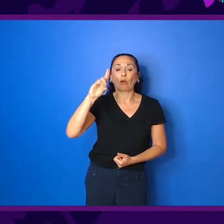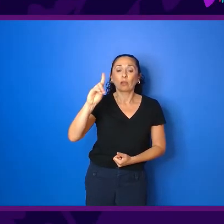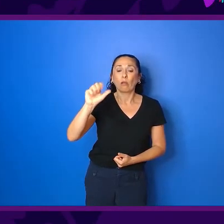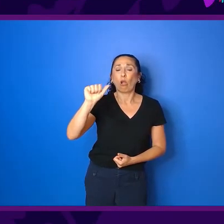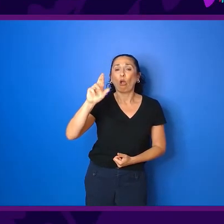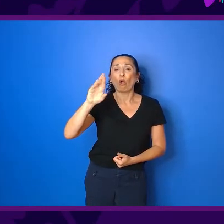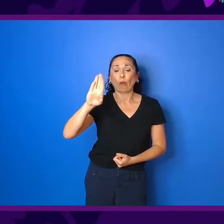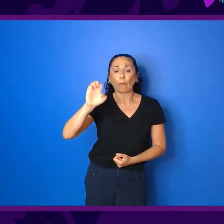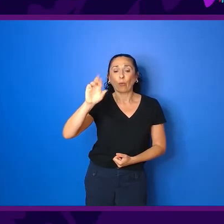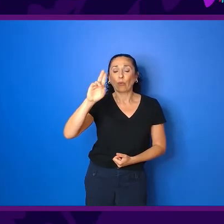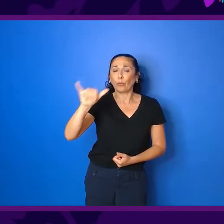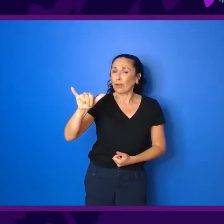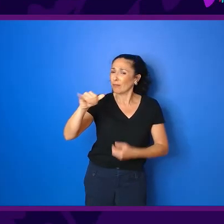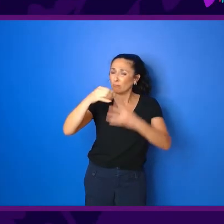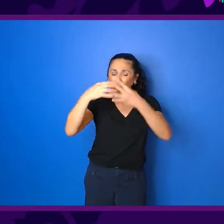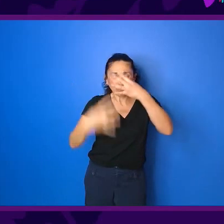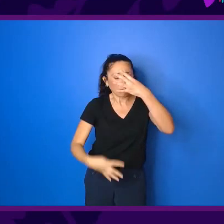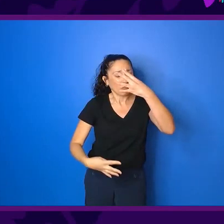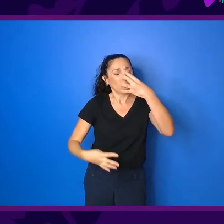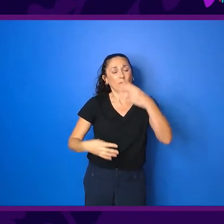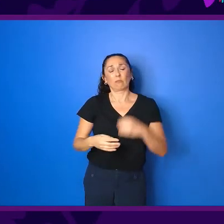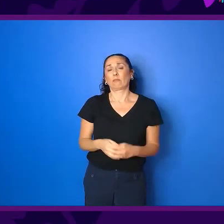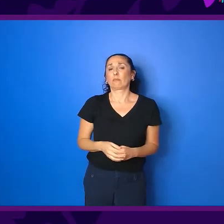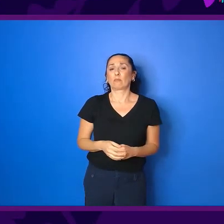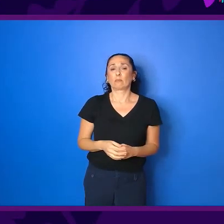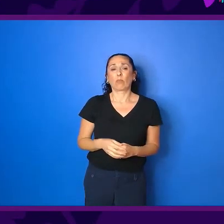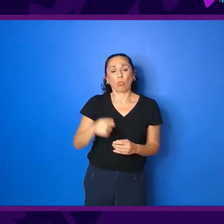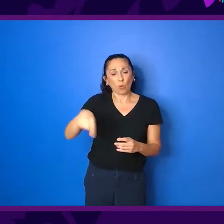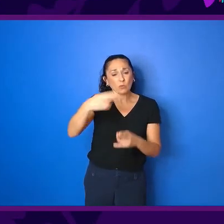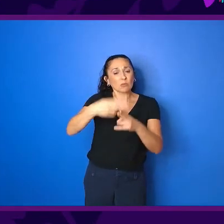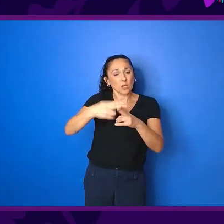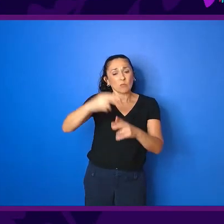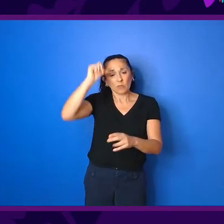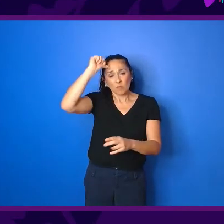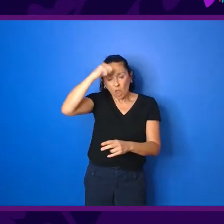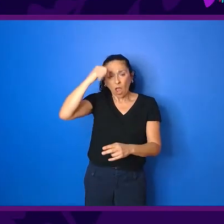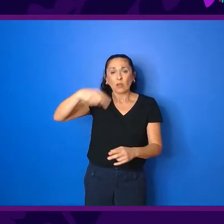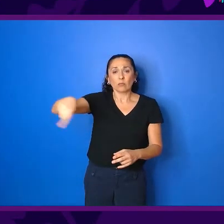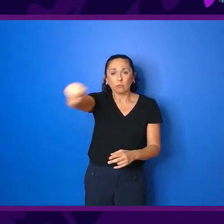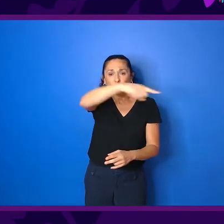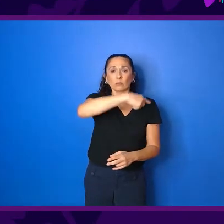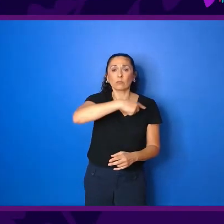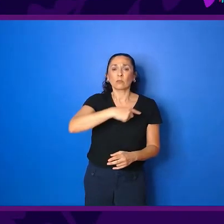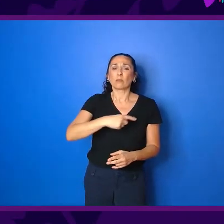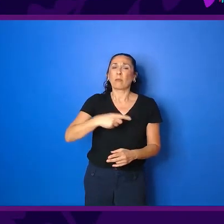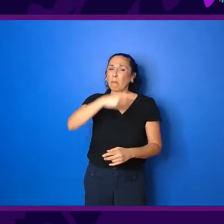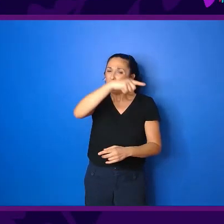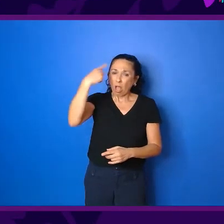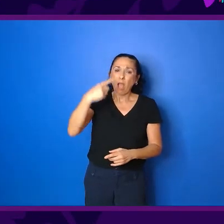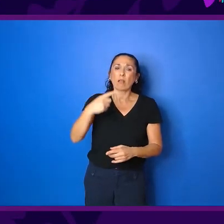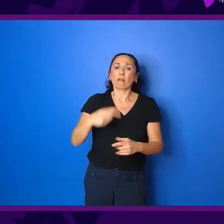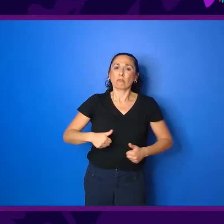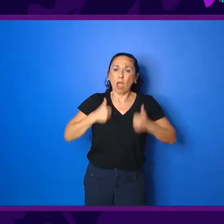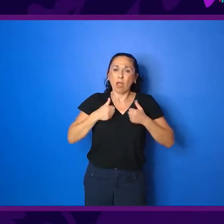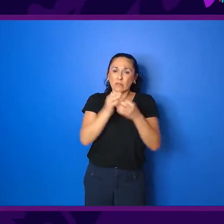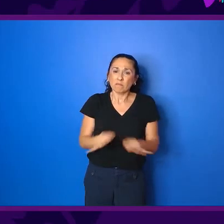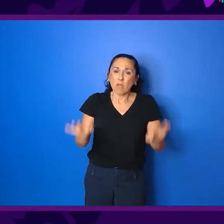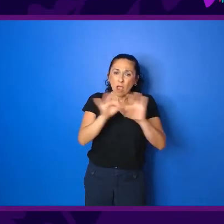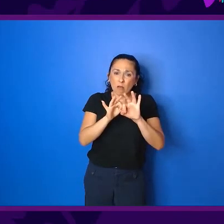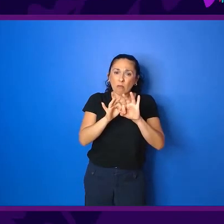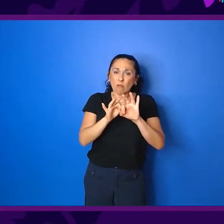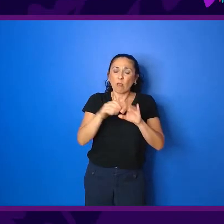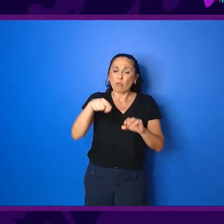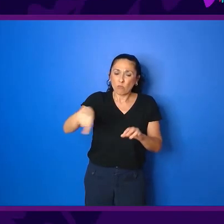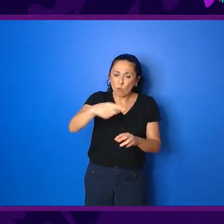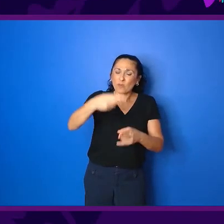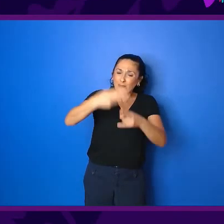names are said to remind people that not only do Black lives matter, they are also the names of lives that will never be forgotten.